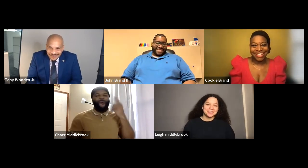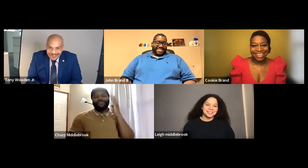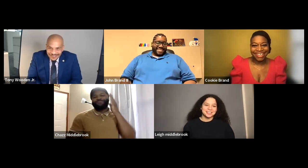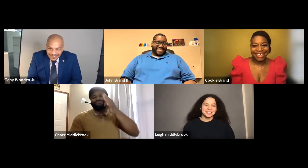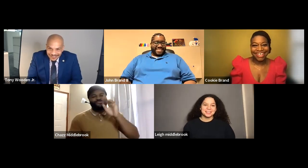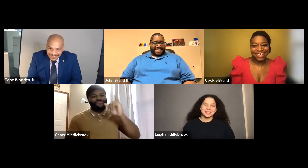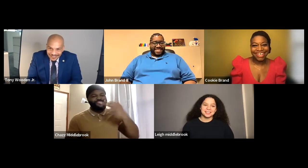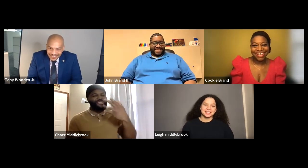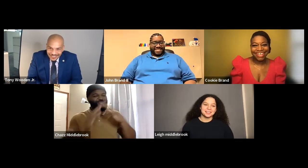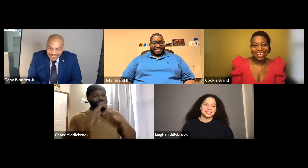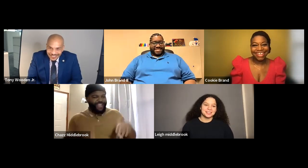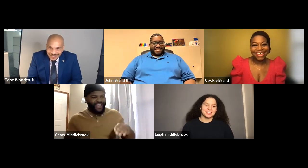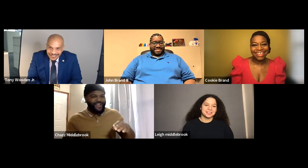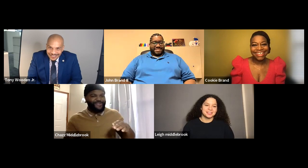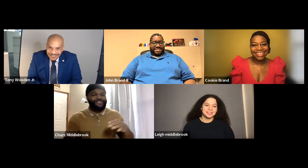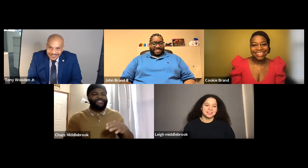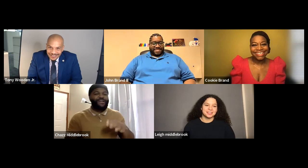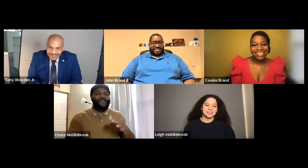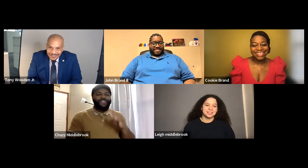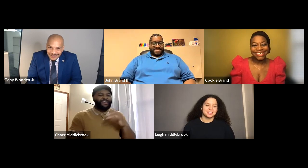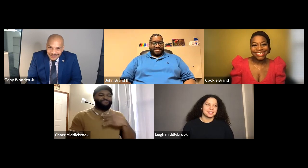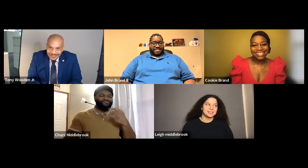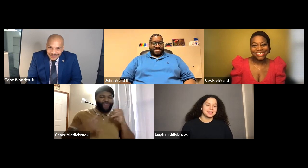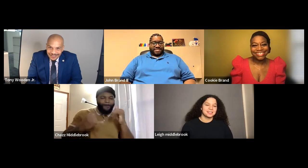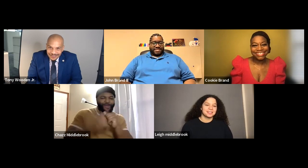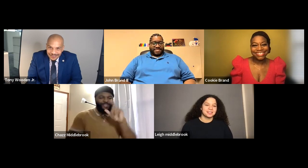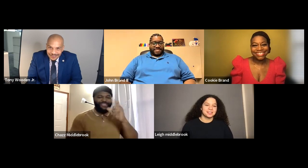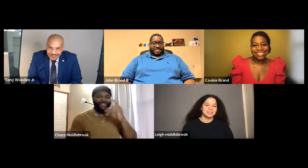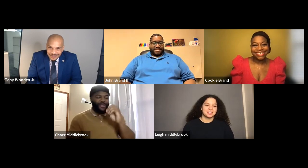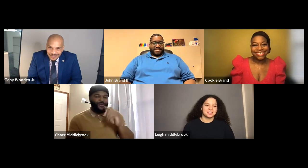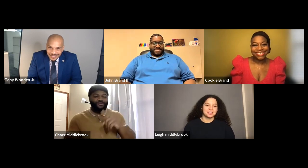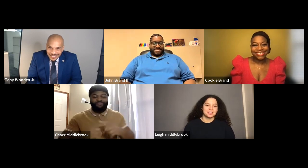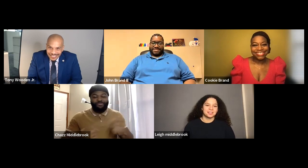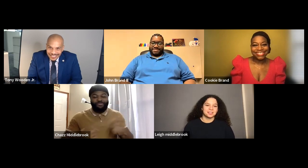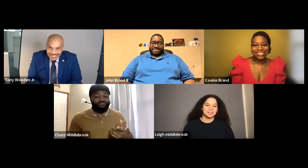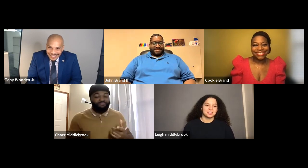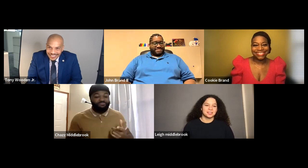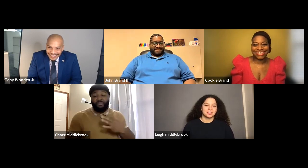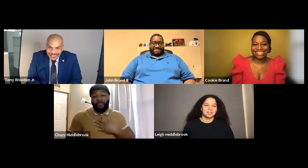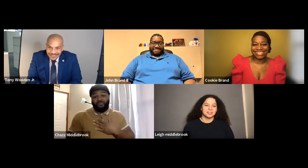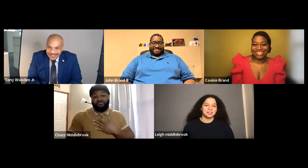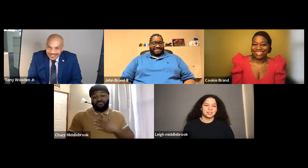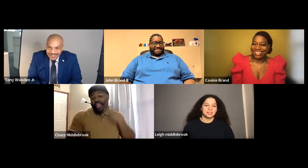some overlap. Interpreter missed that part. I remember going to J3's house and playing a little bit of the